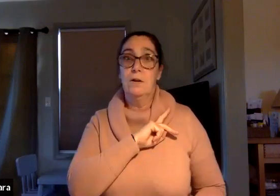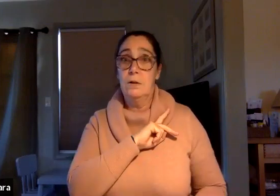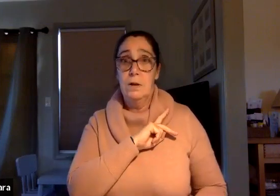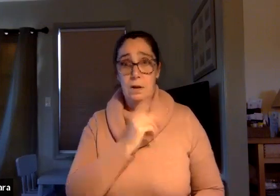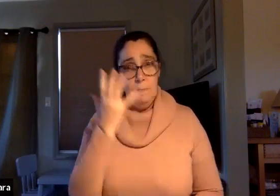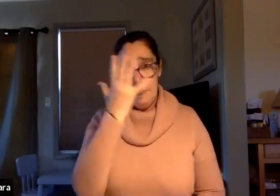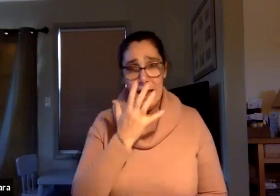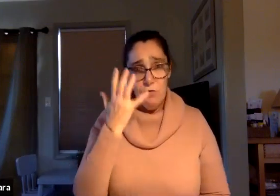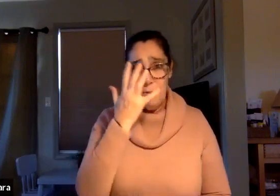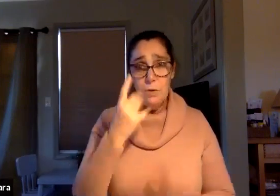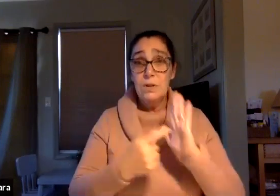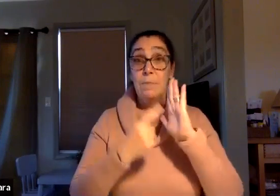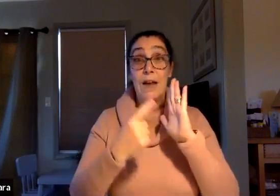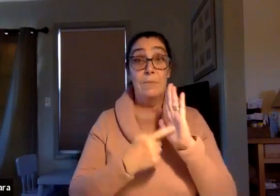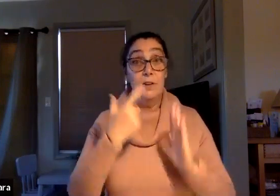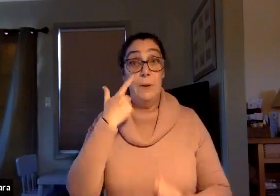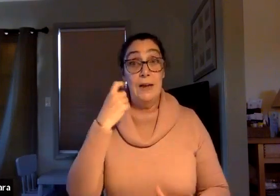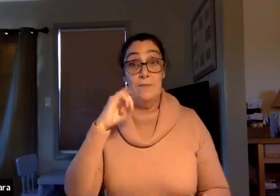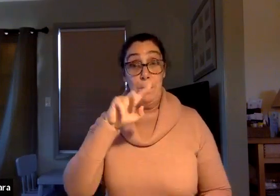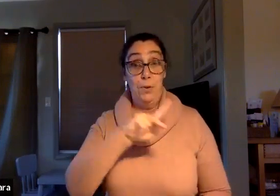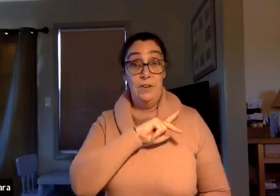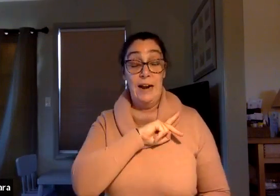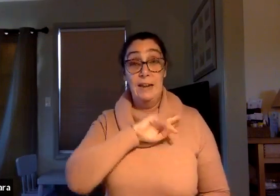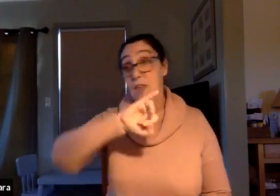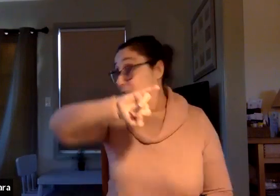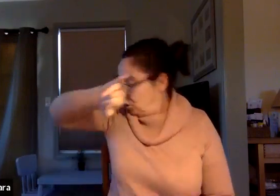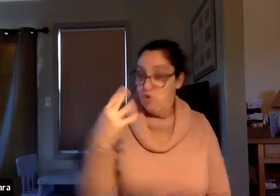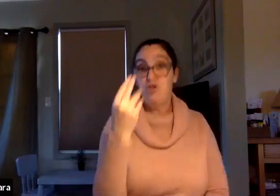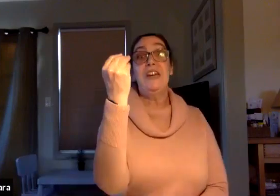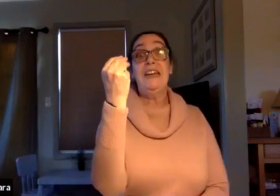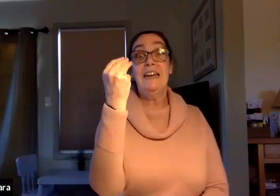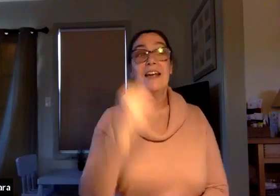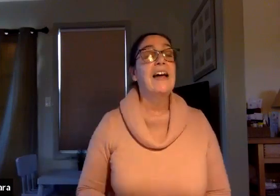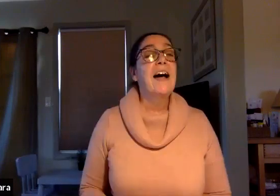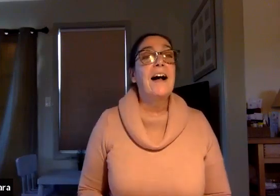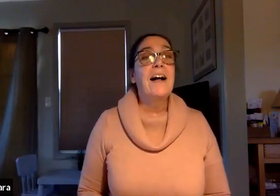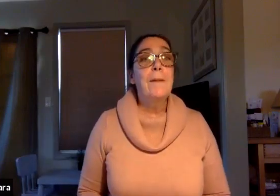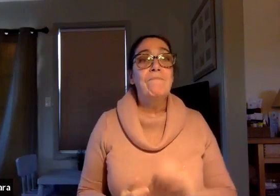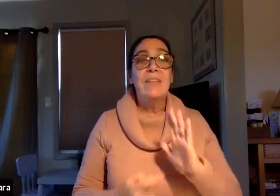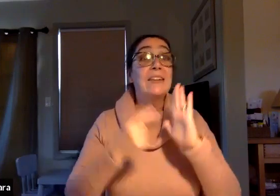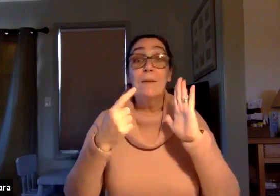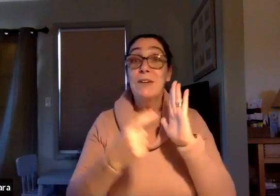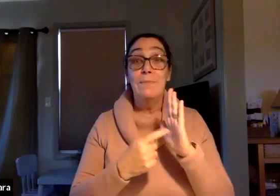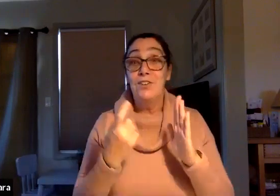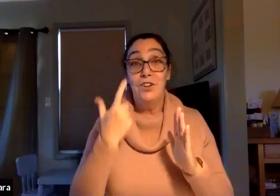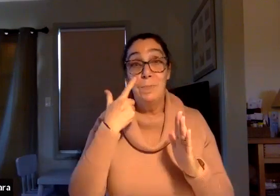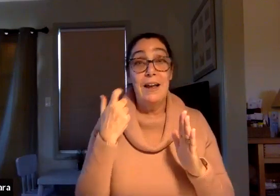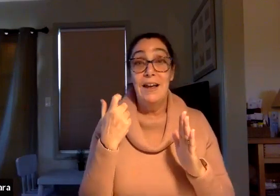physical attribute. Sometimes it's because of a personality thing, Janine. And sometimes it's just